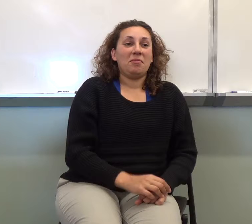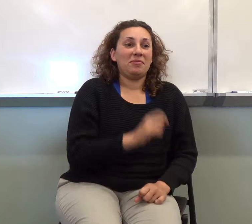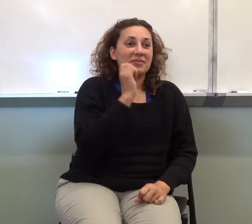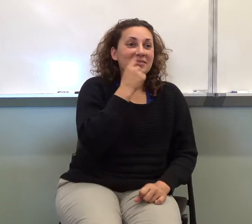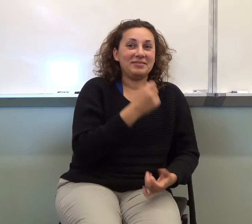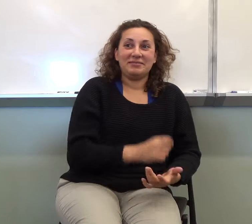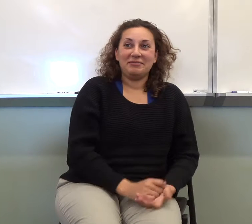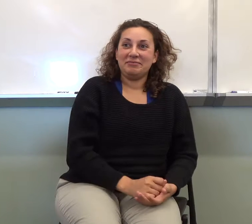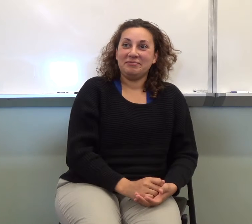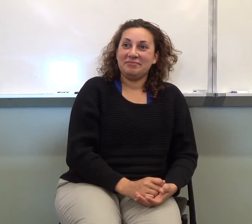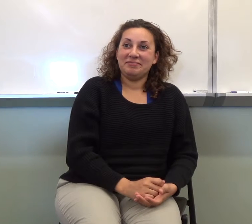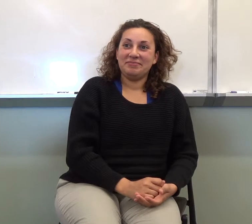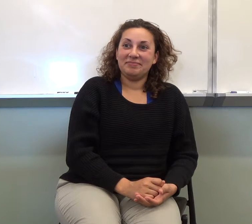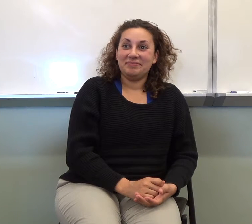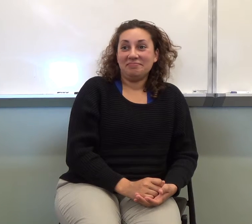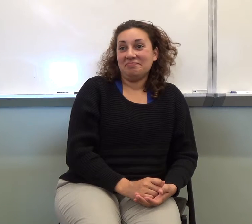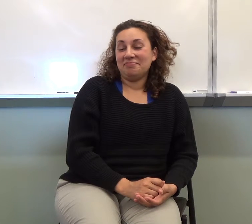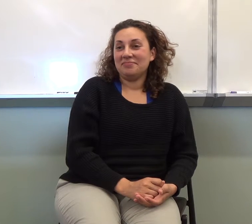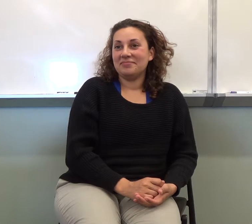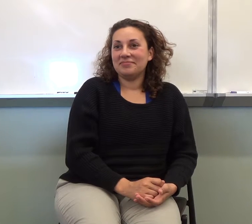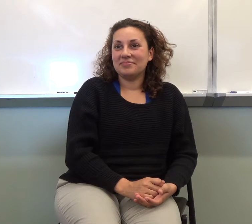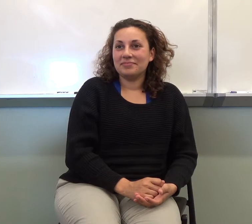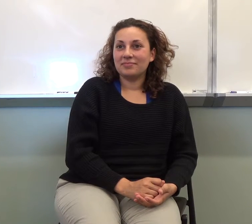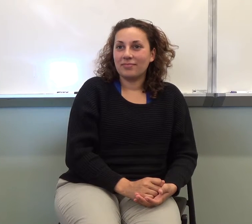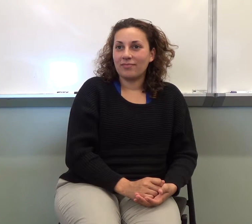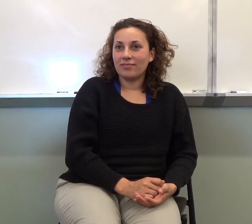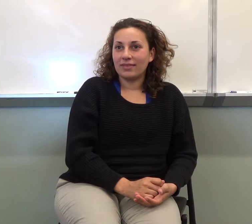divided by the number of elements in the sample space